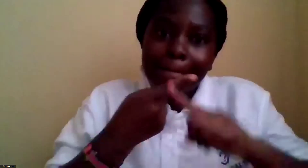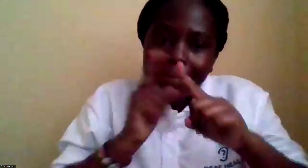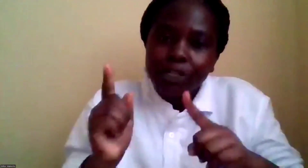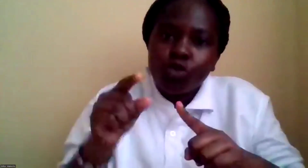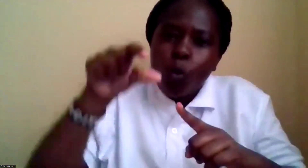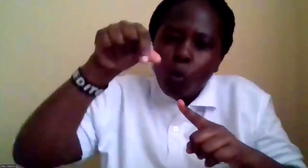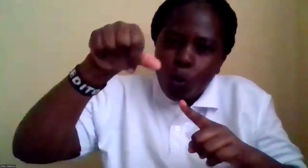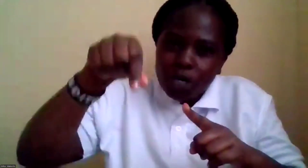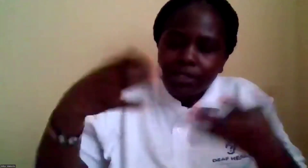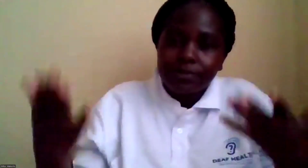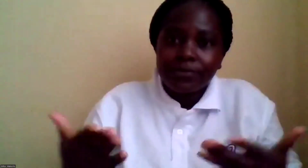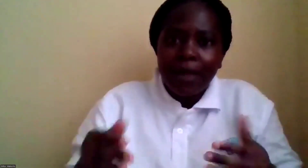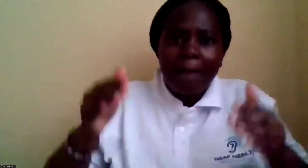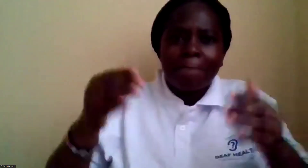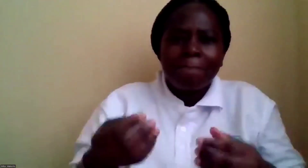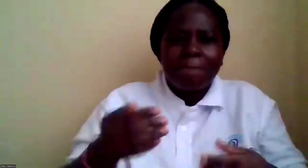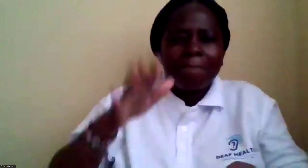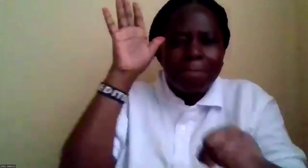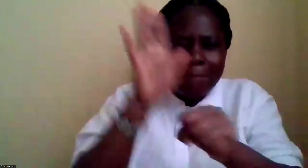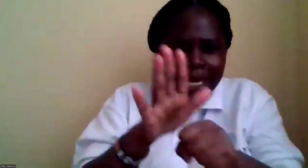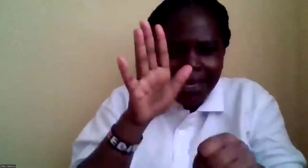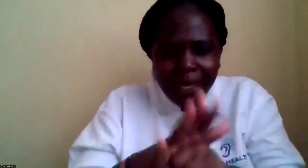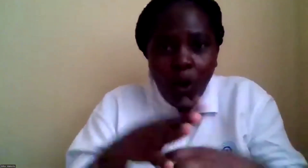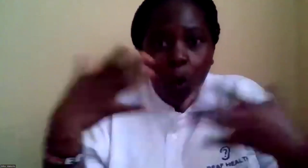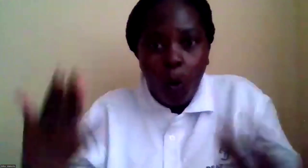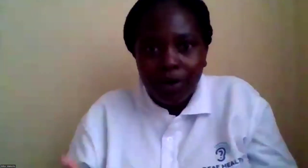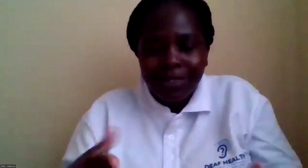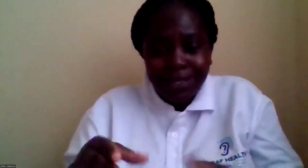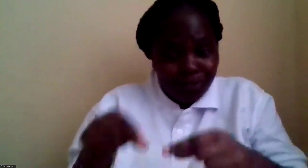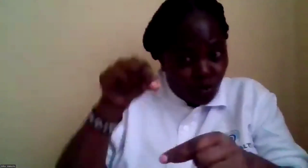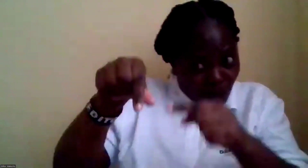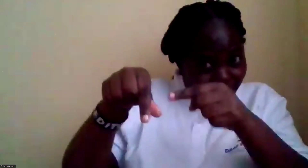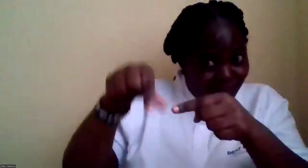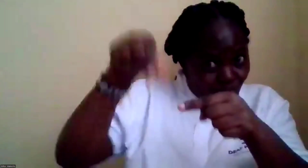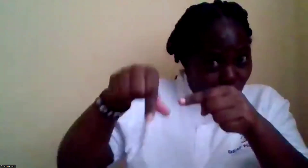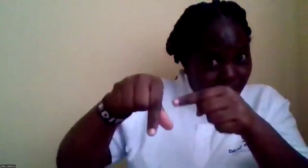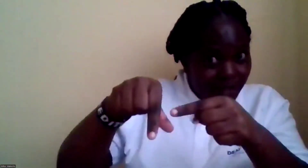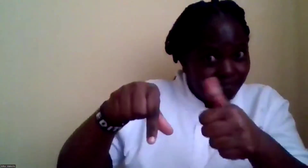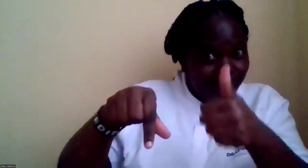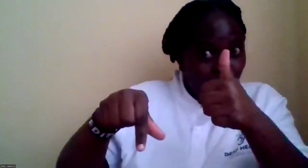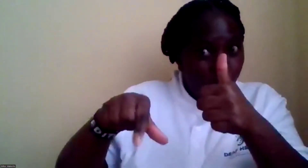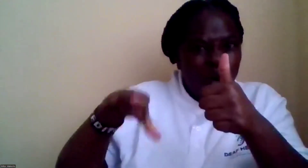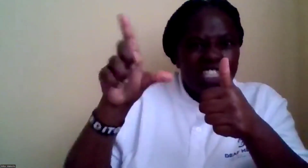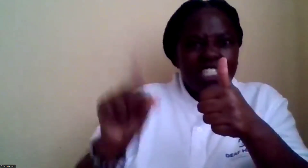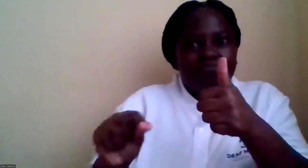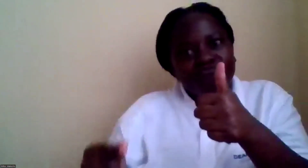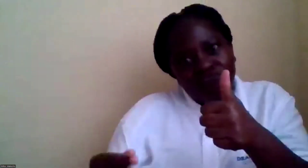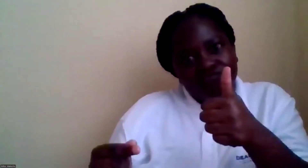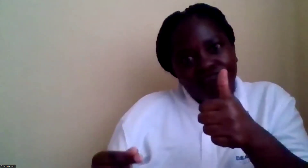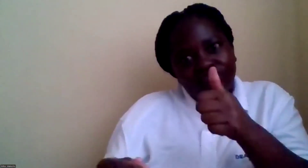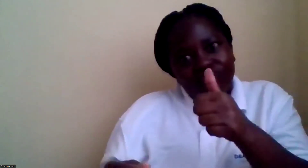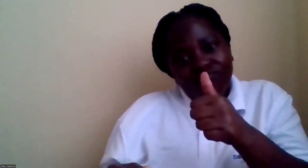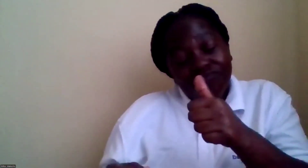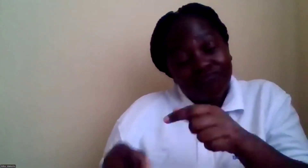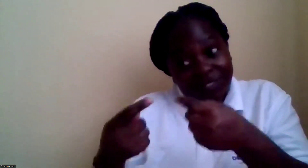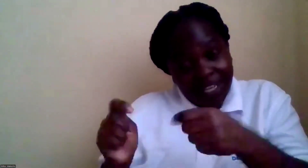sugar and what is the quantity of sugar, right? Now, if we break it down in that way, I think